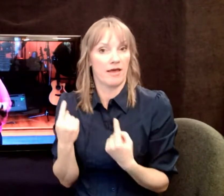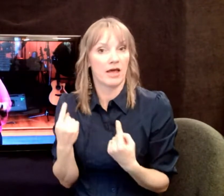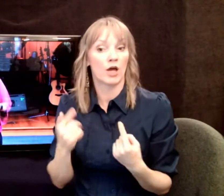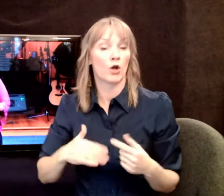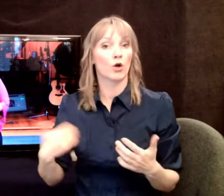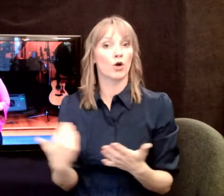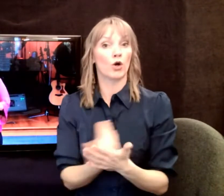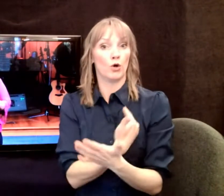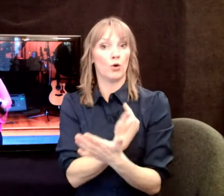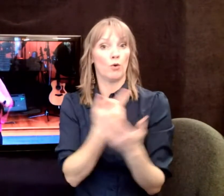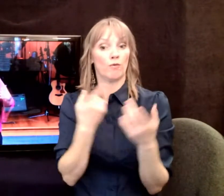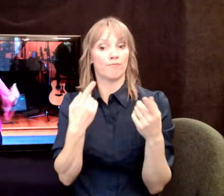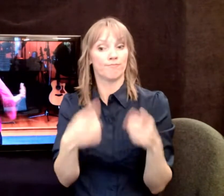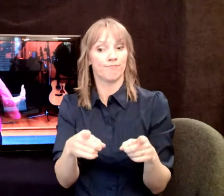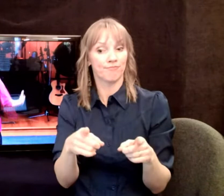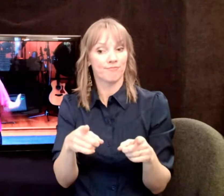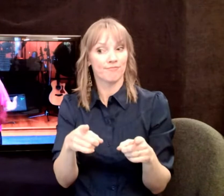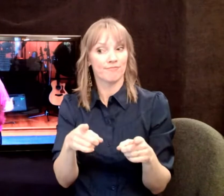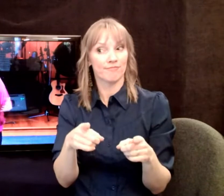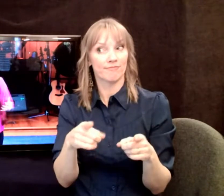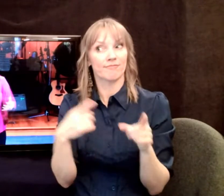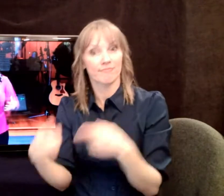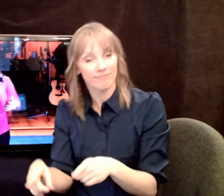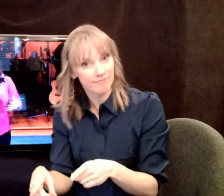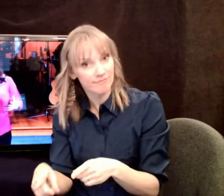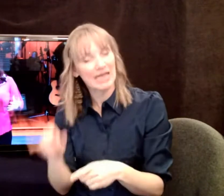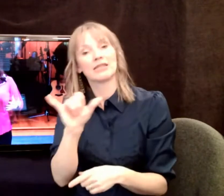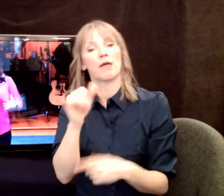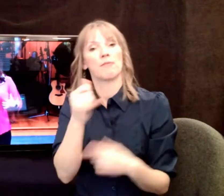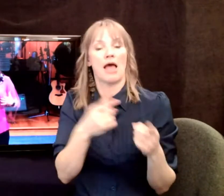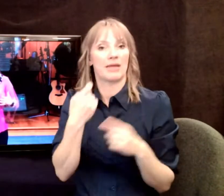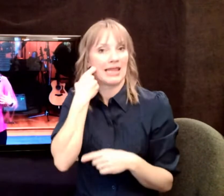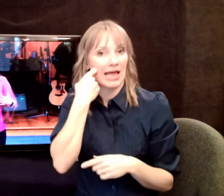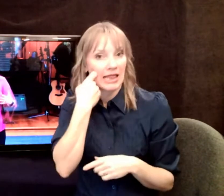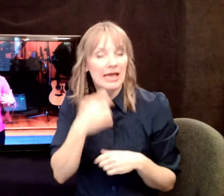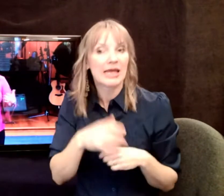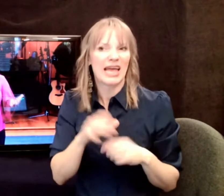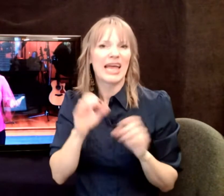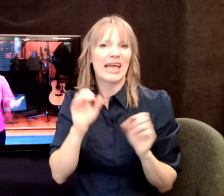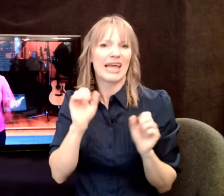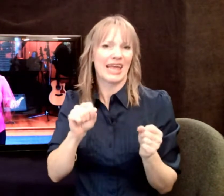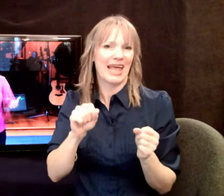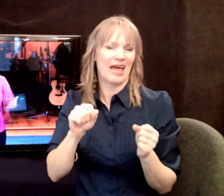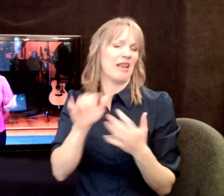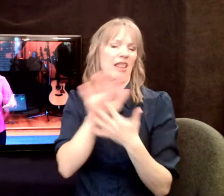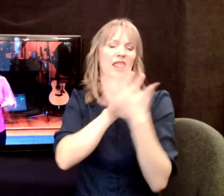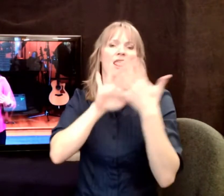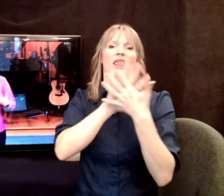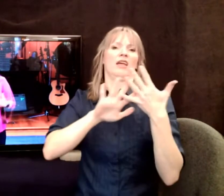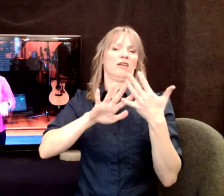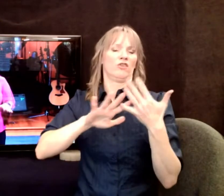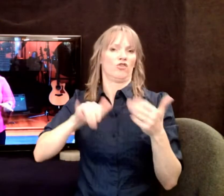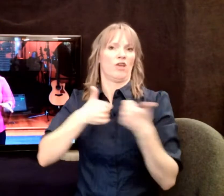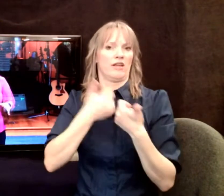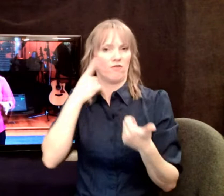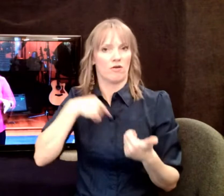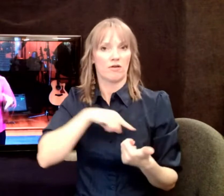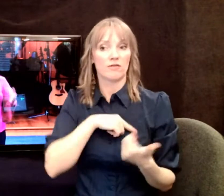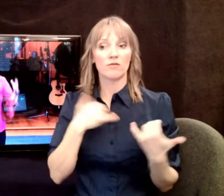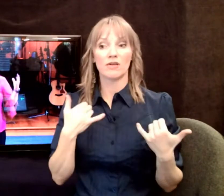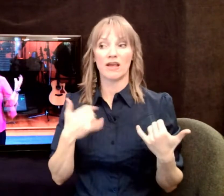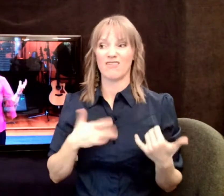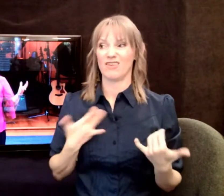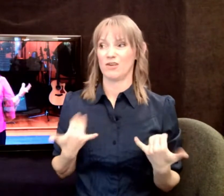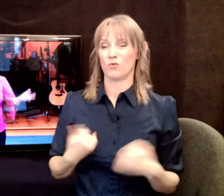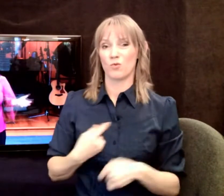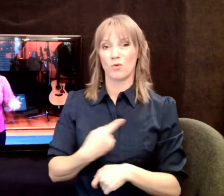new incidents like we've experienced recently, it can be very discombobulating. And so I feel as I'm speaking today, I